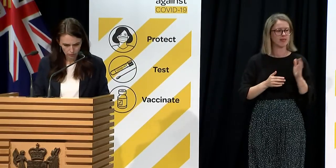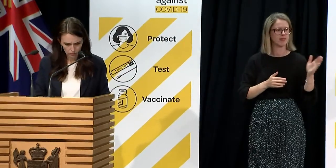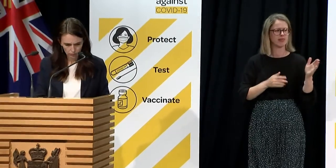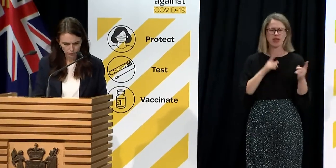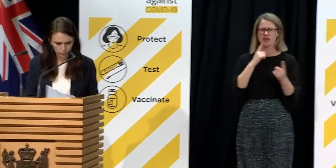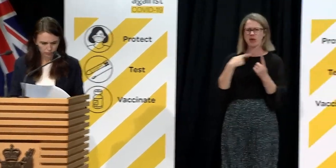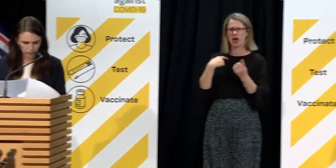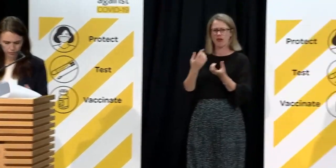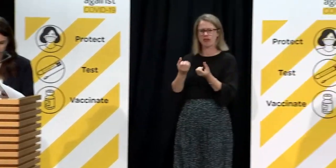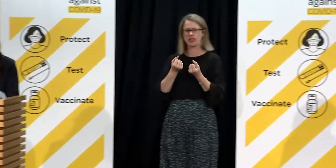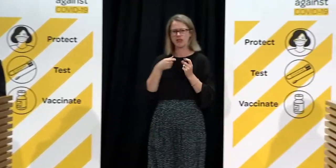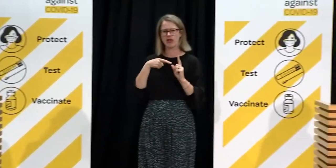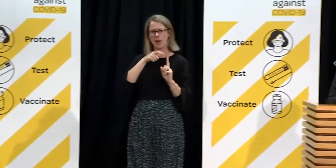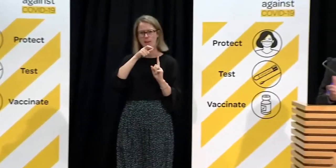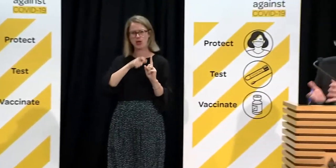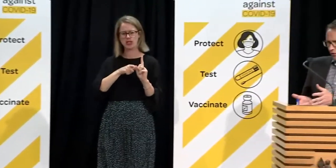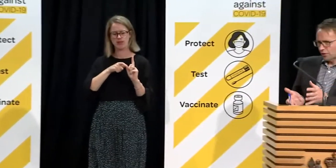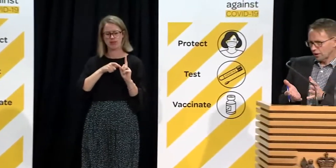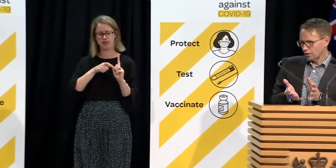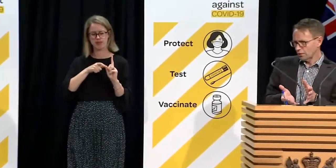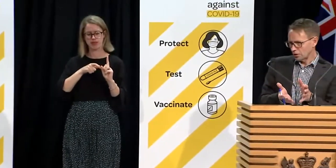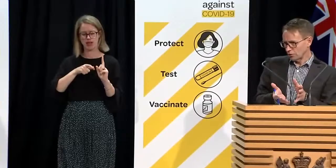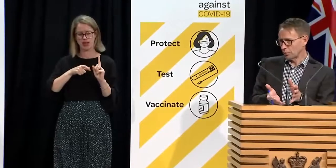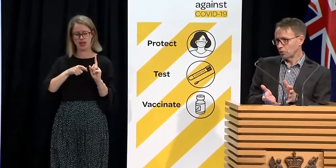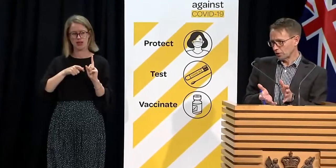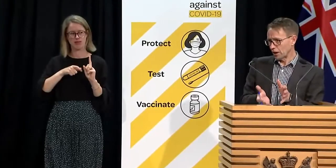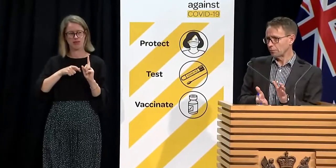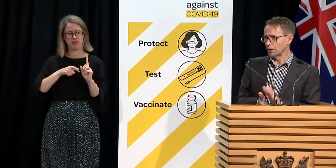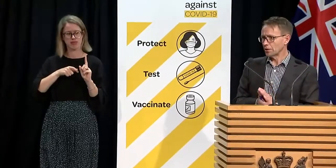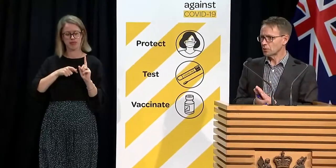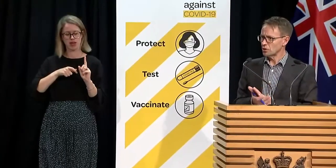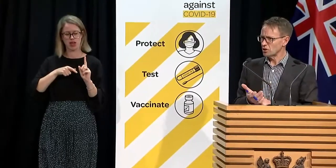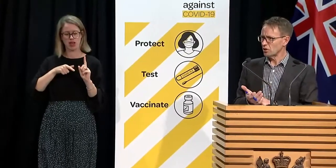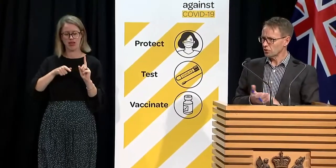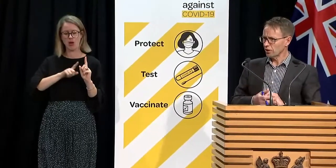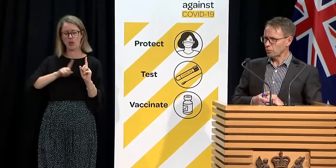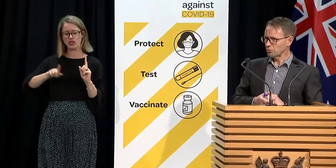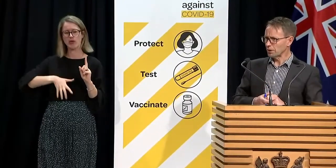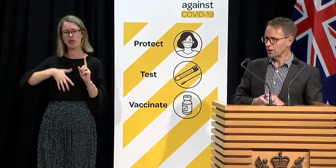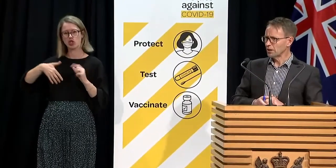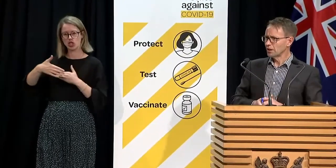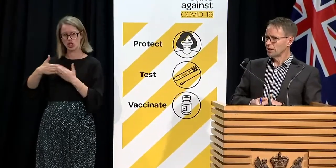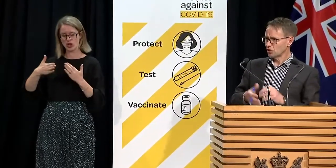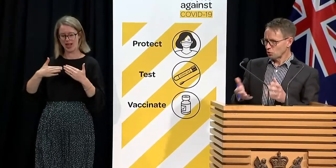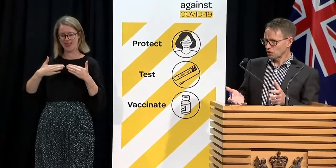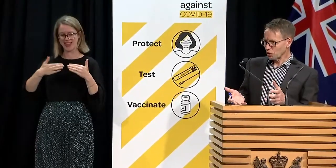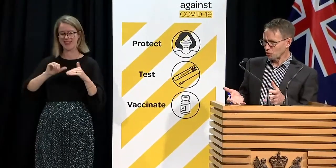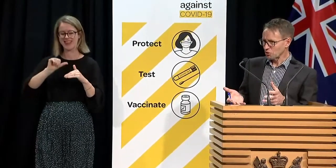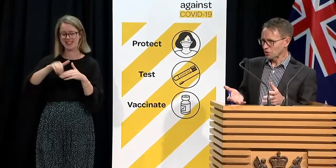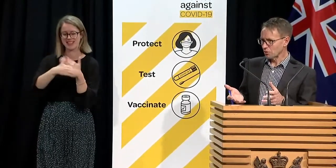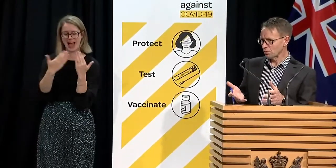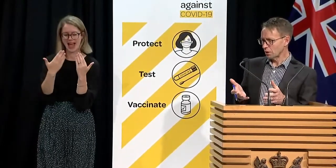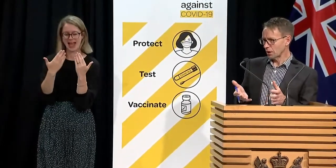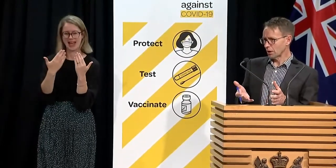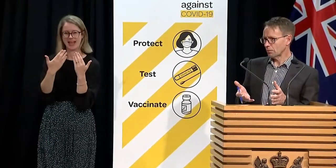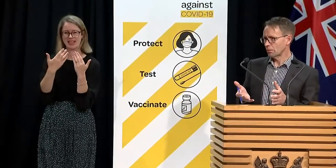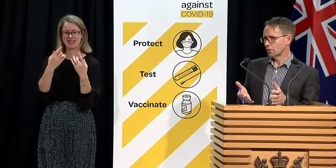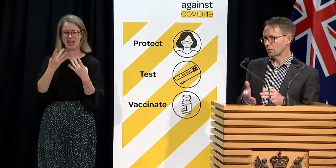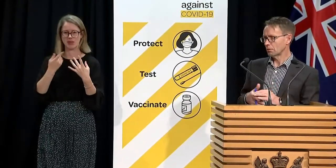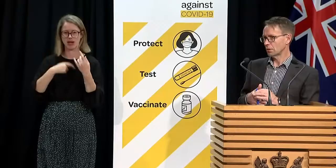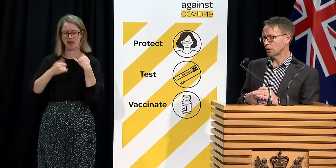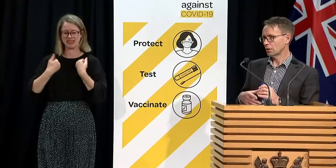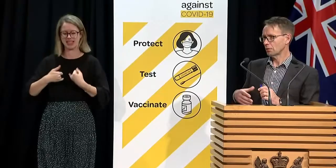The information I've got on this case is it was the day after that this person had been in the maternity unit, so that would be too soon